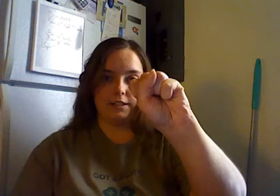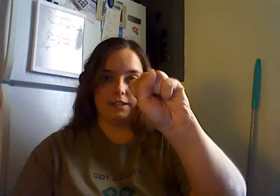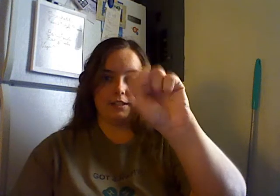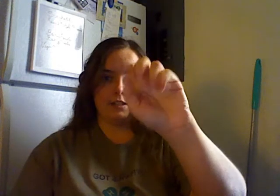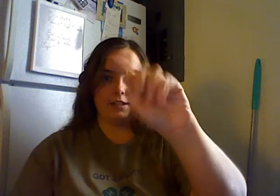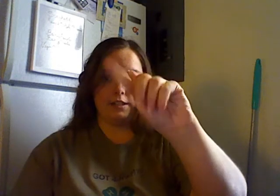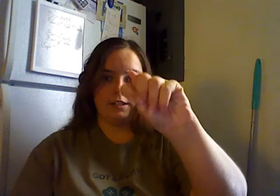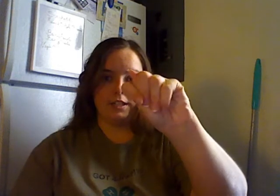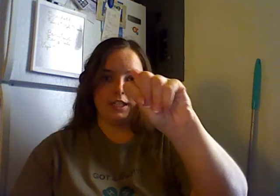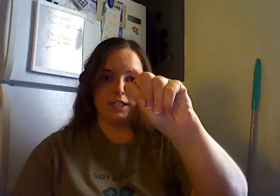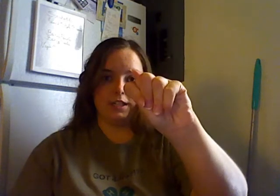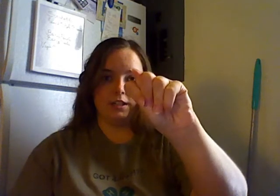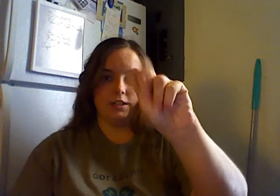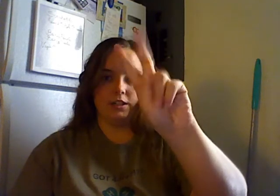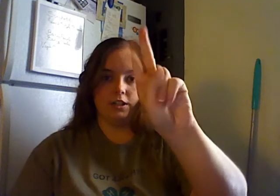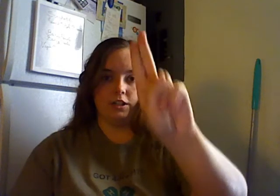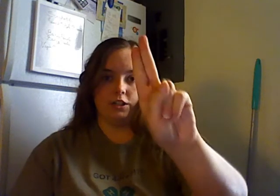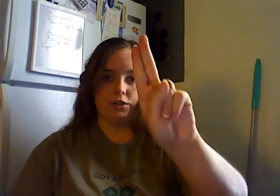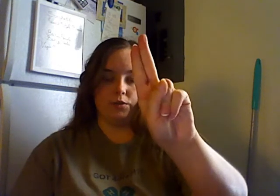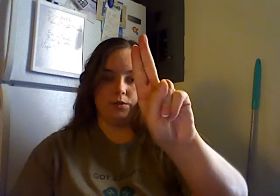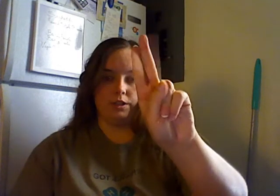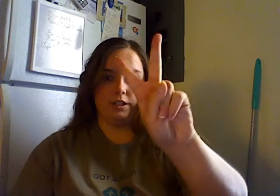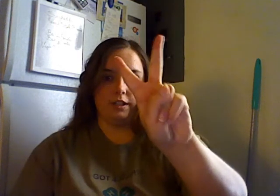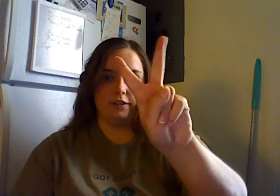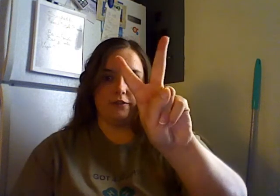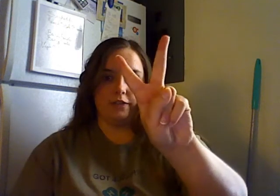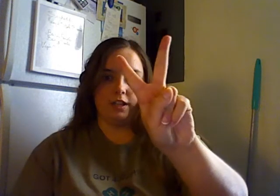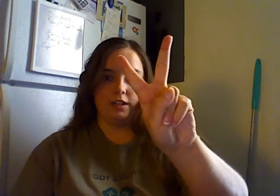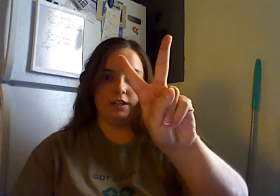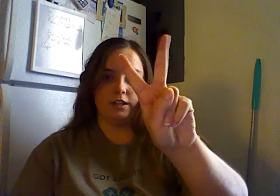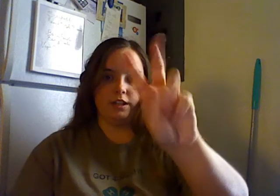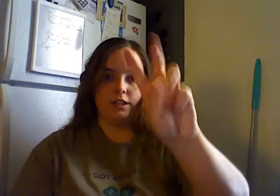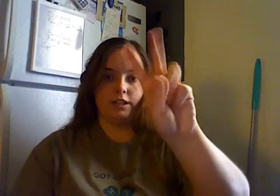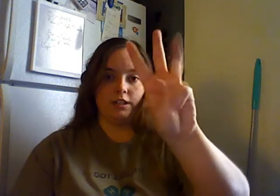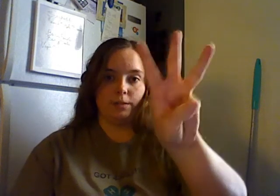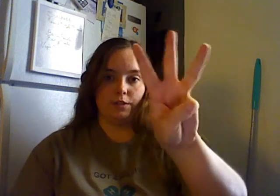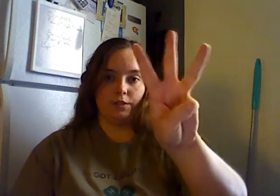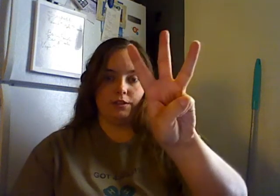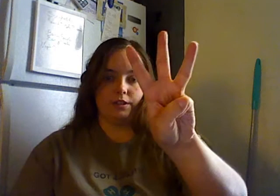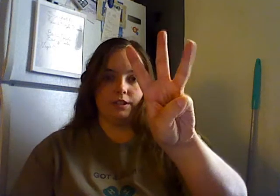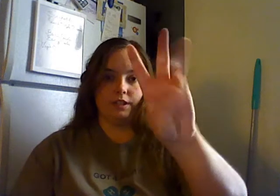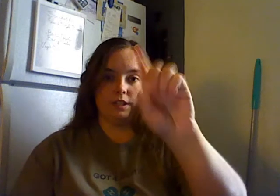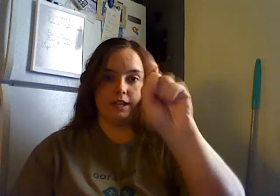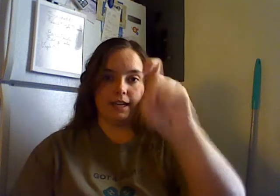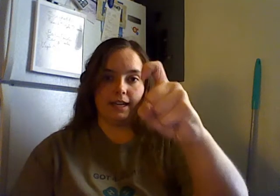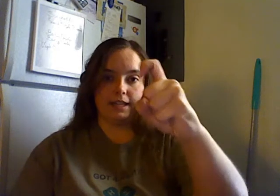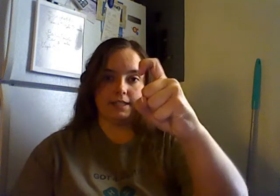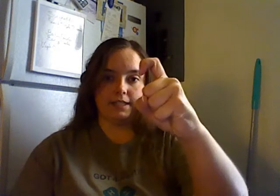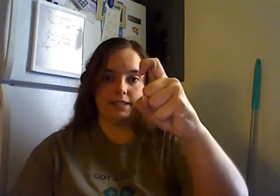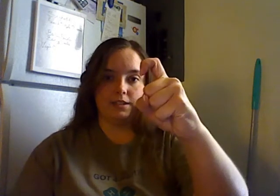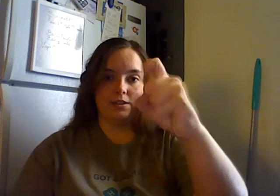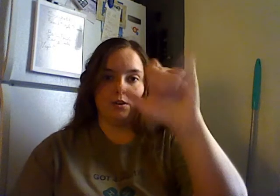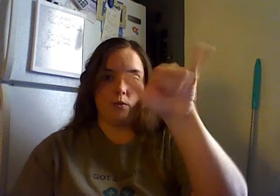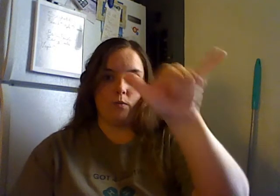S, T, U, V, W, X,